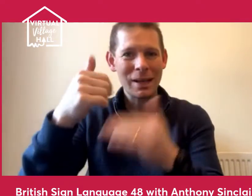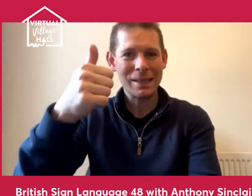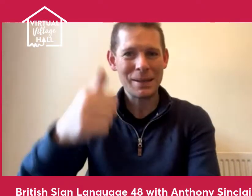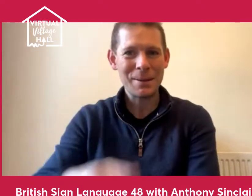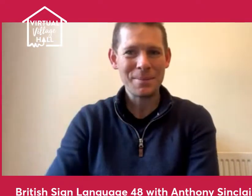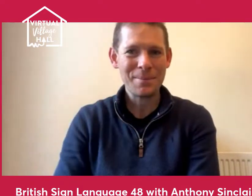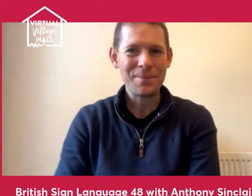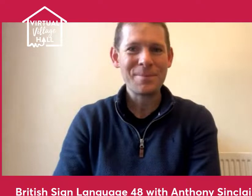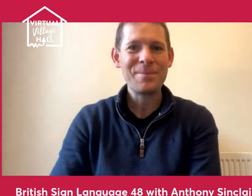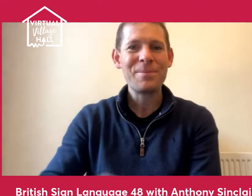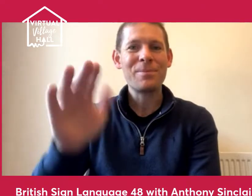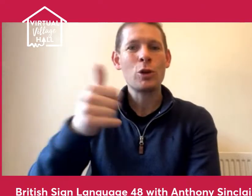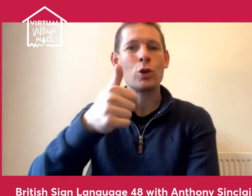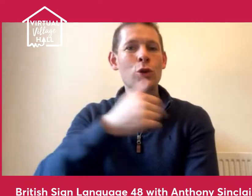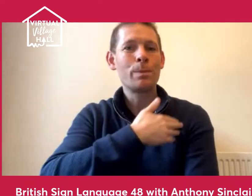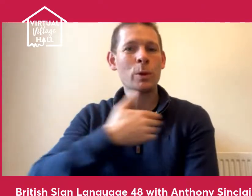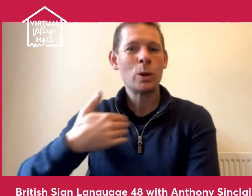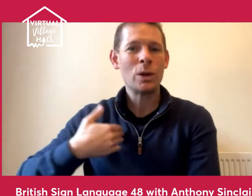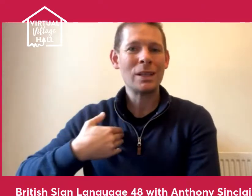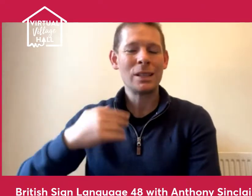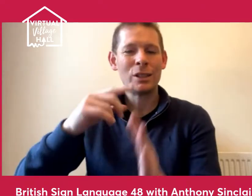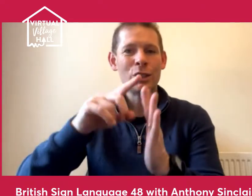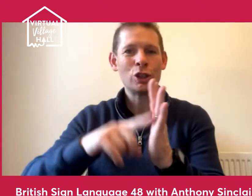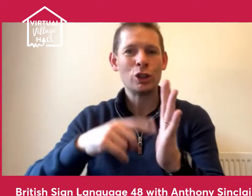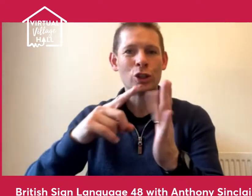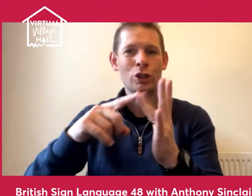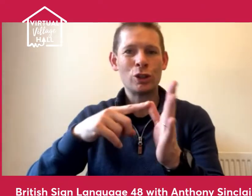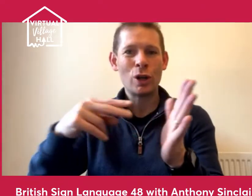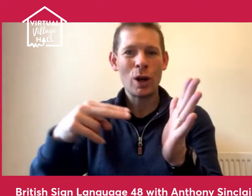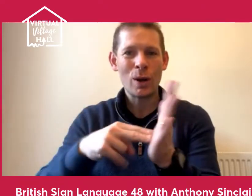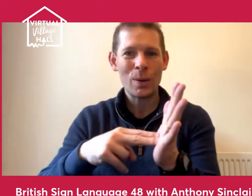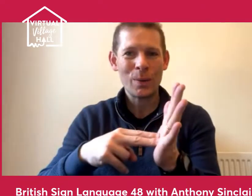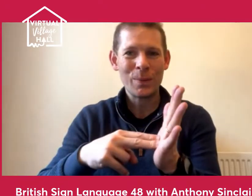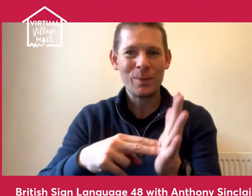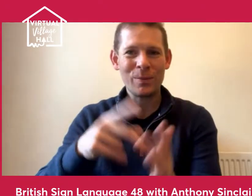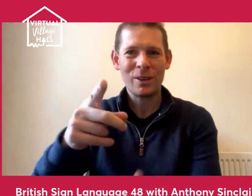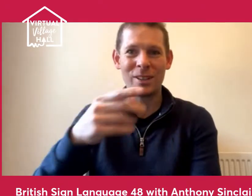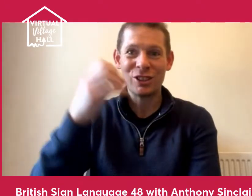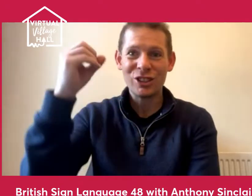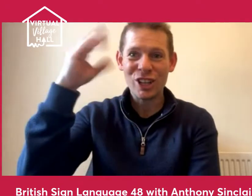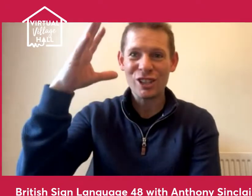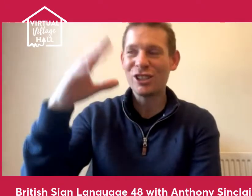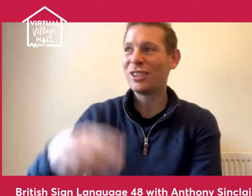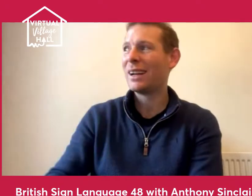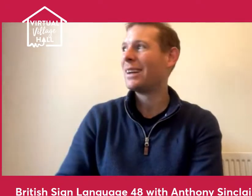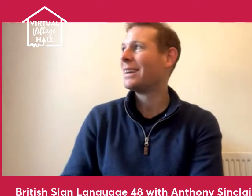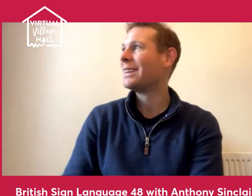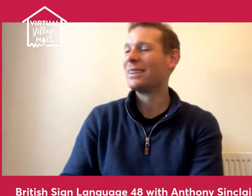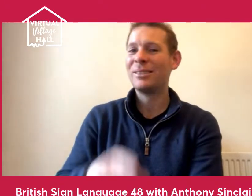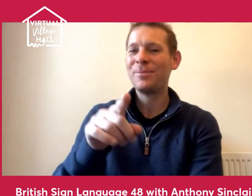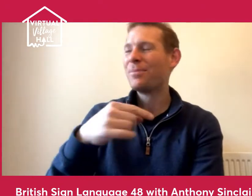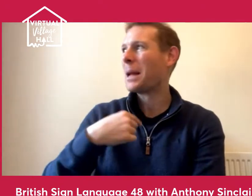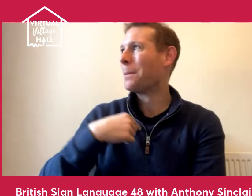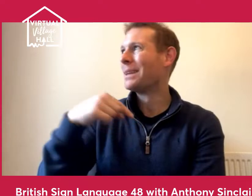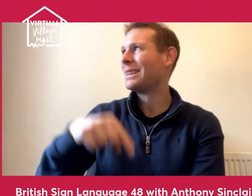Hello, Irene. You are very welcome to our session. And good morning, Joan. You've got sun